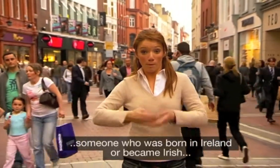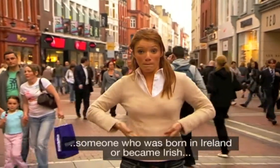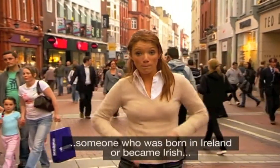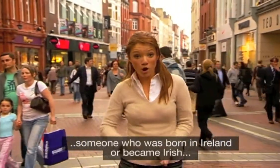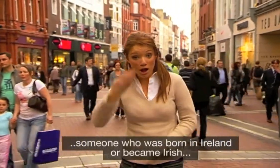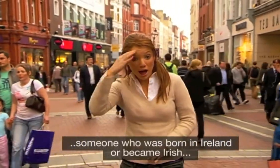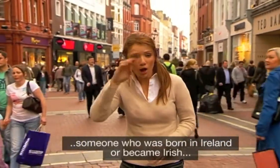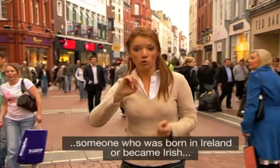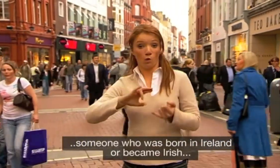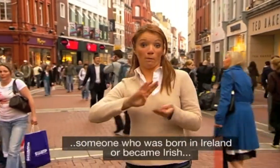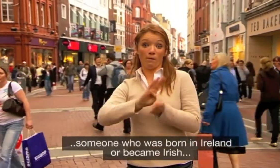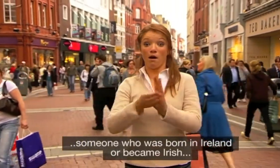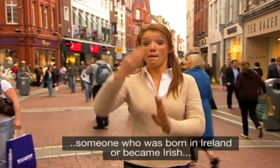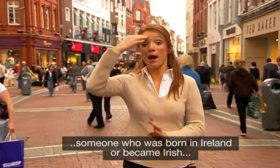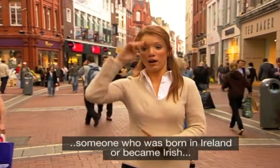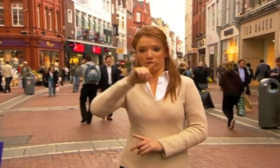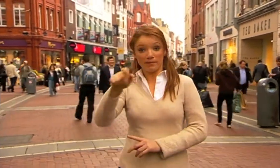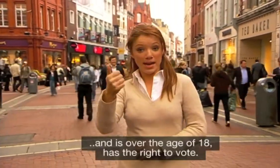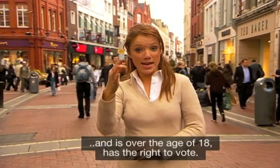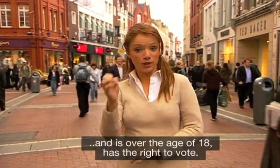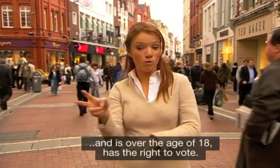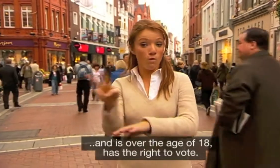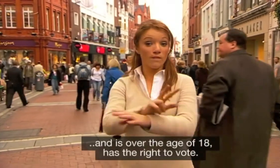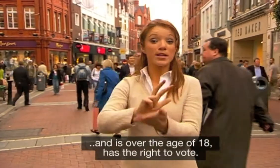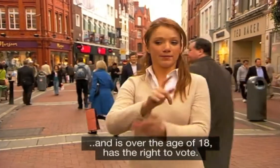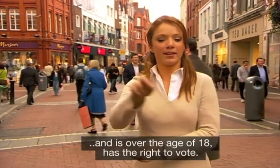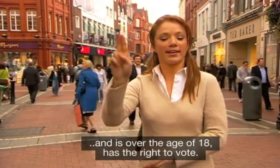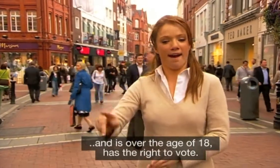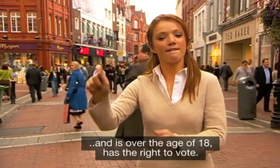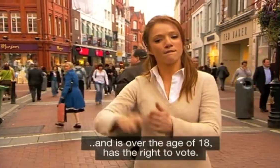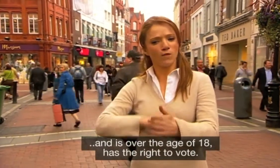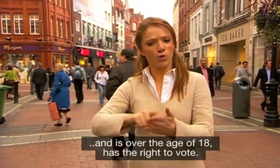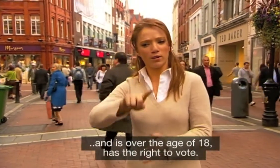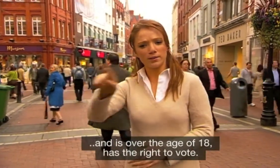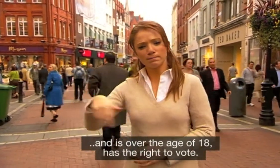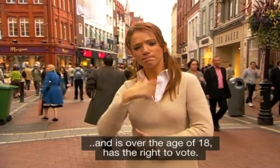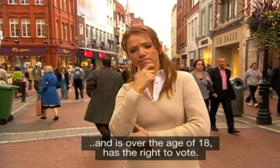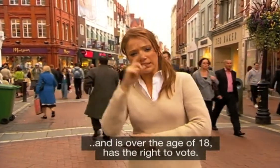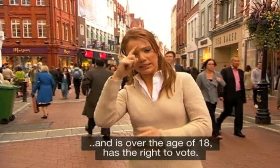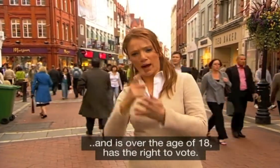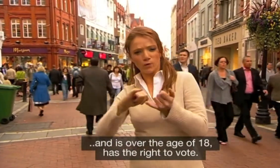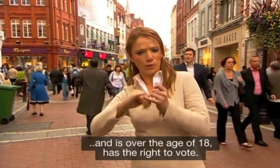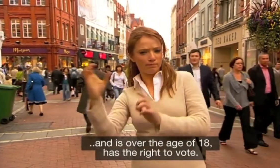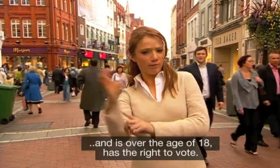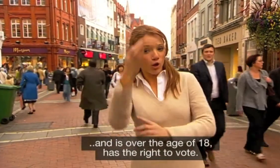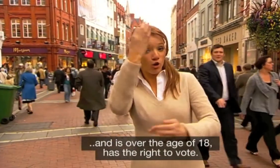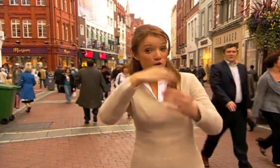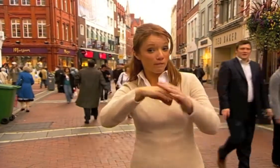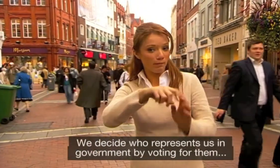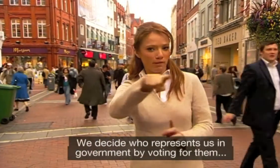in Ireland or became Irish and is over the age of 18, has the right to vote.